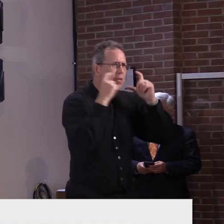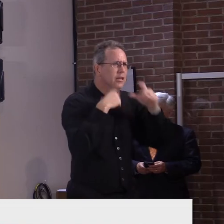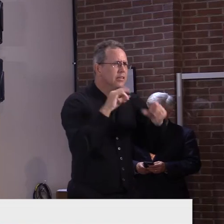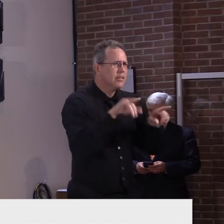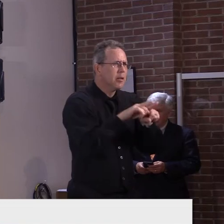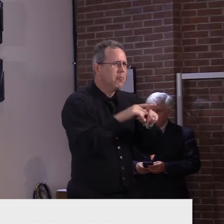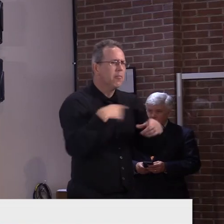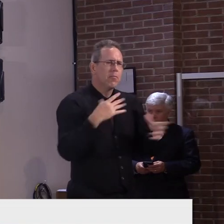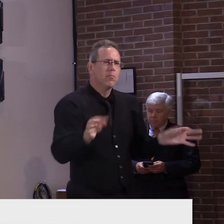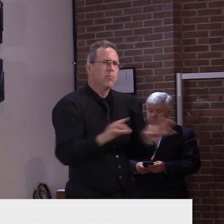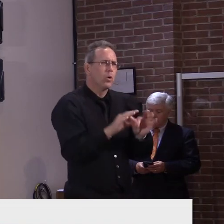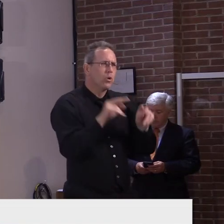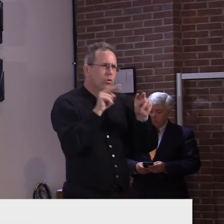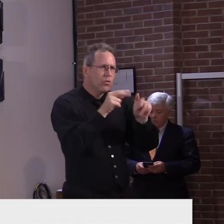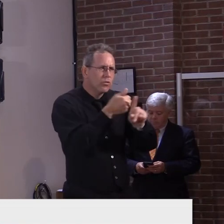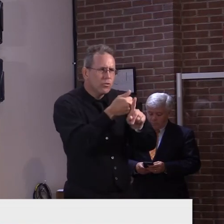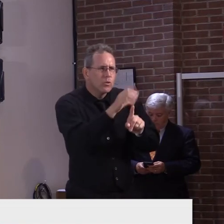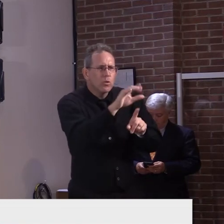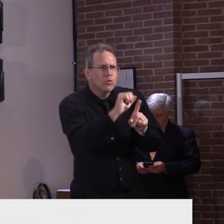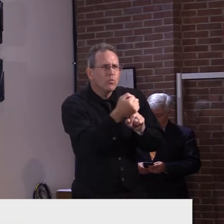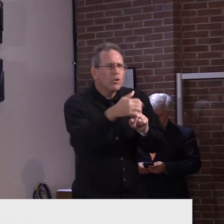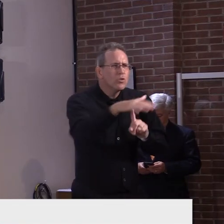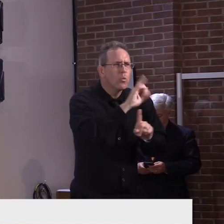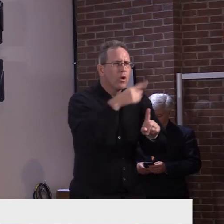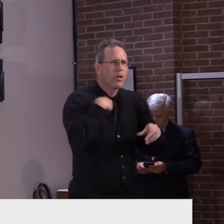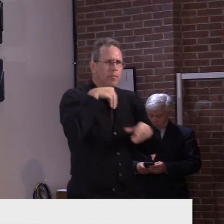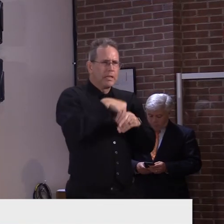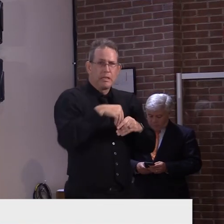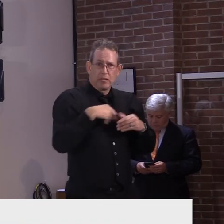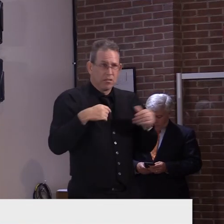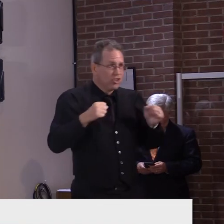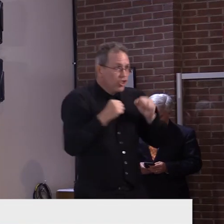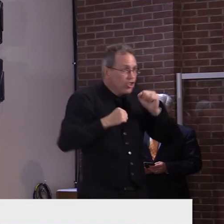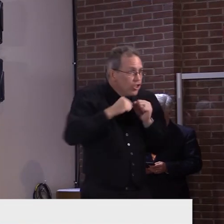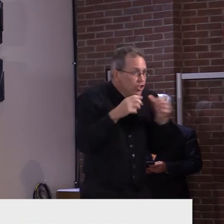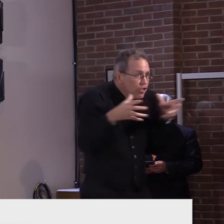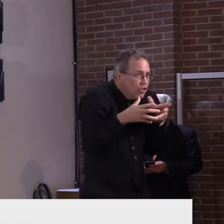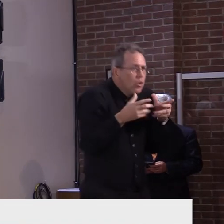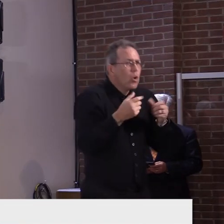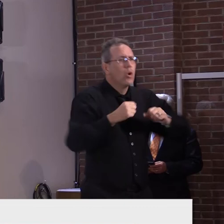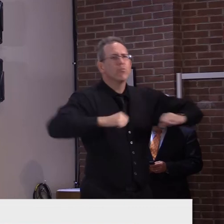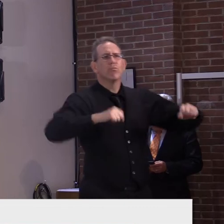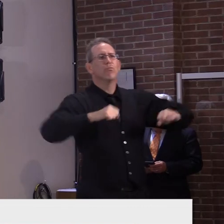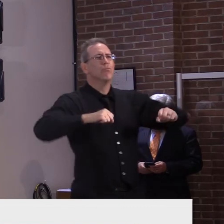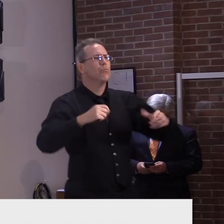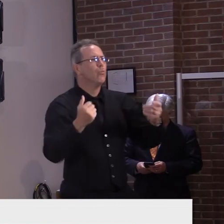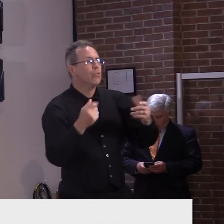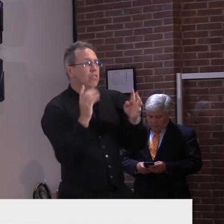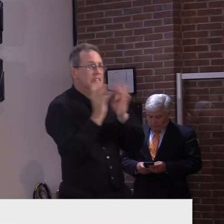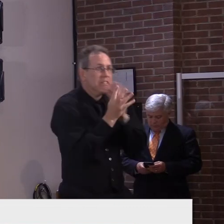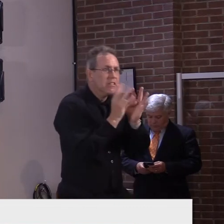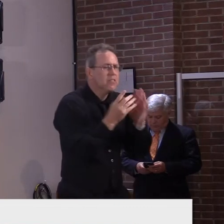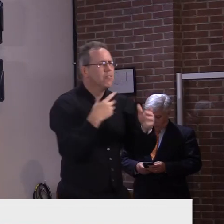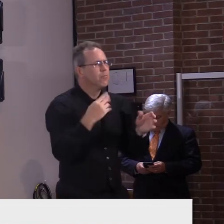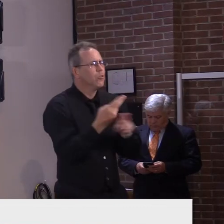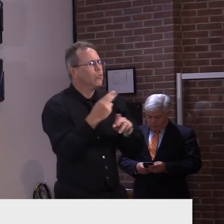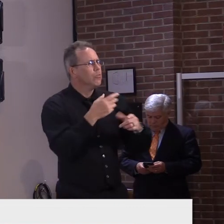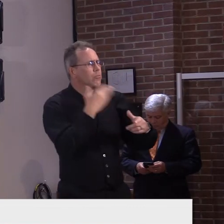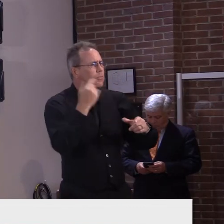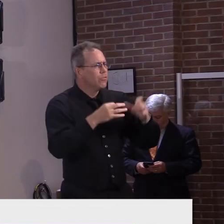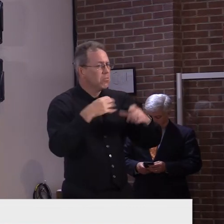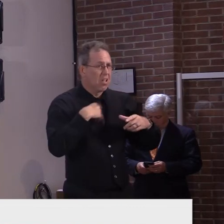You have to take some personal responsibility. You might want to mask. I think it's a good idea. Those are all things that we've been saying all